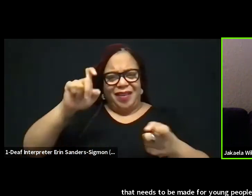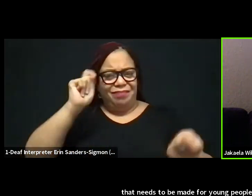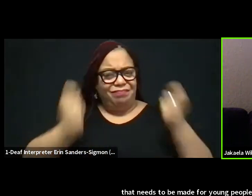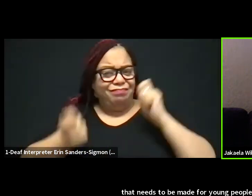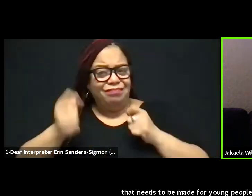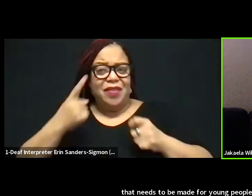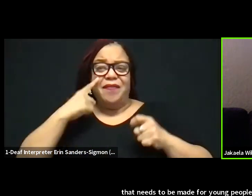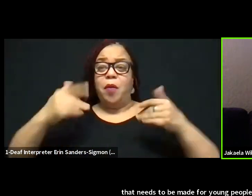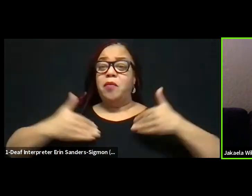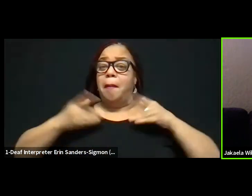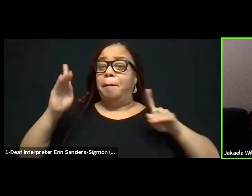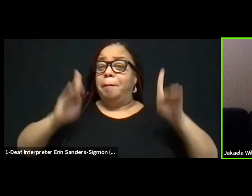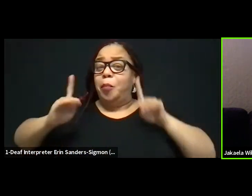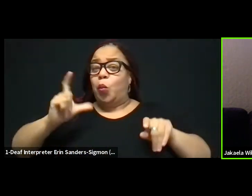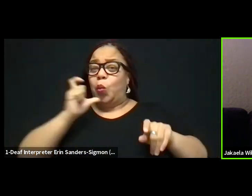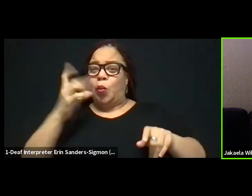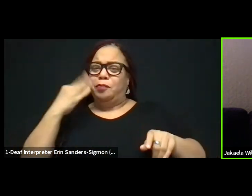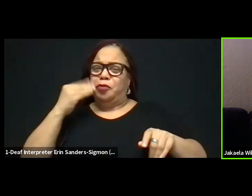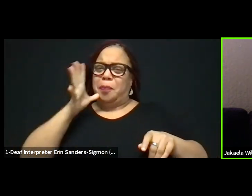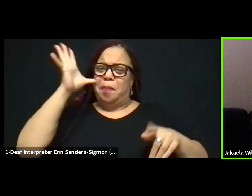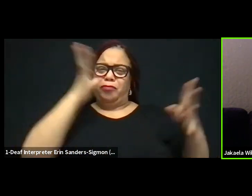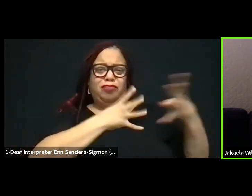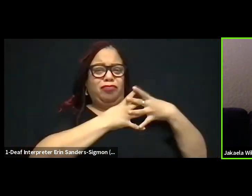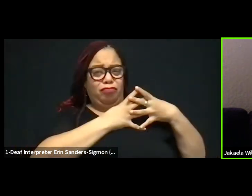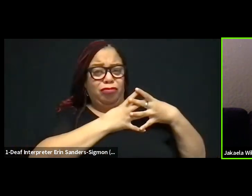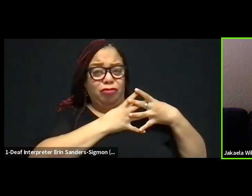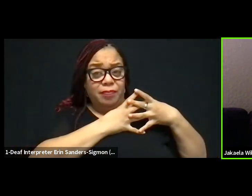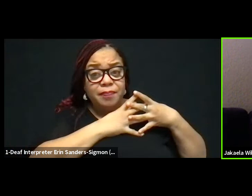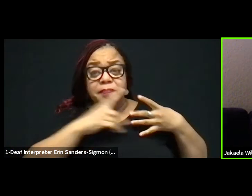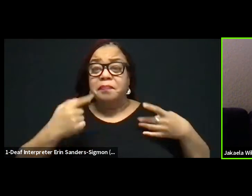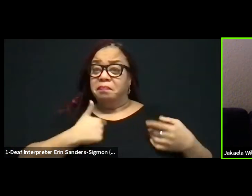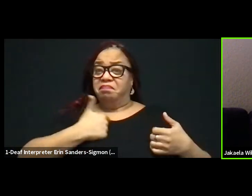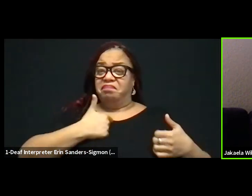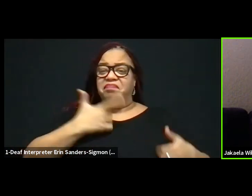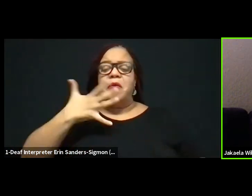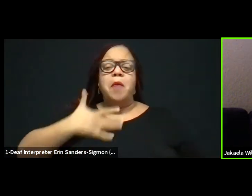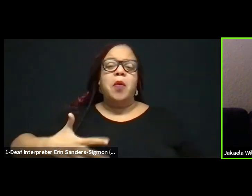every time my father was incarcerated, I felt as though it was my